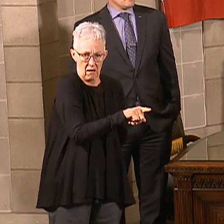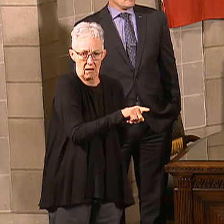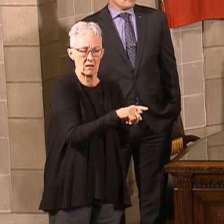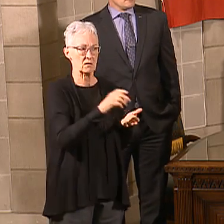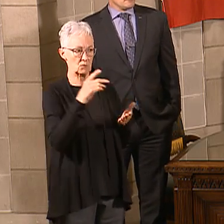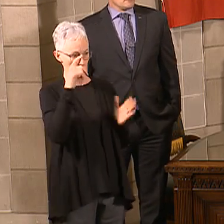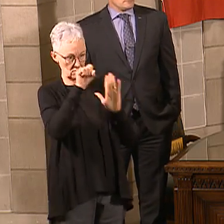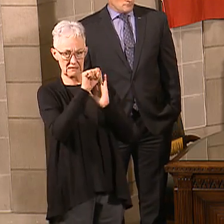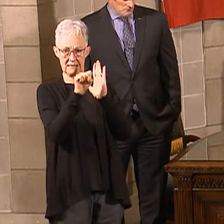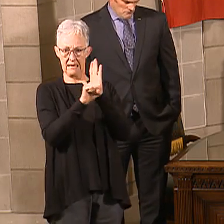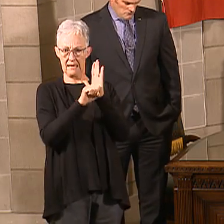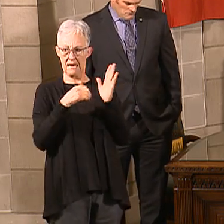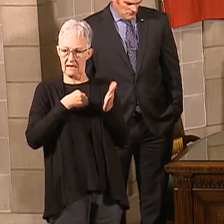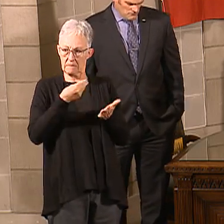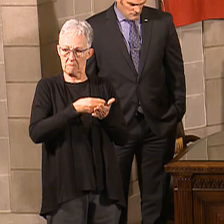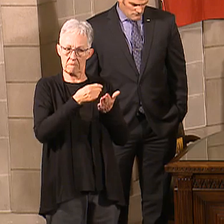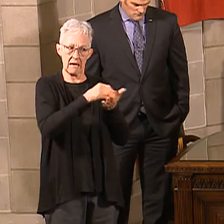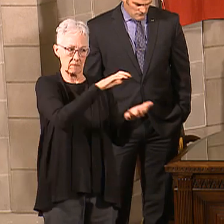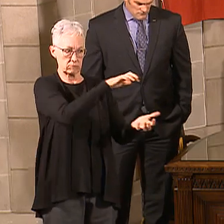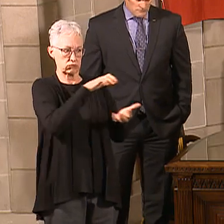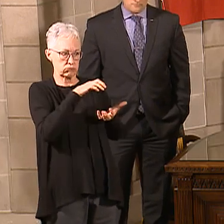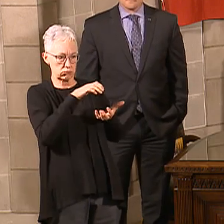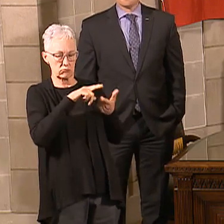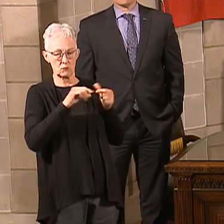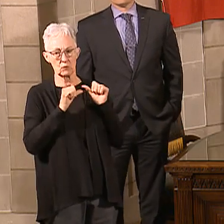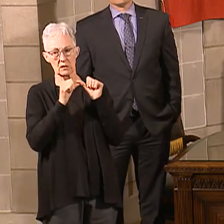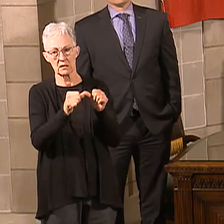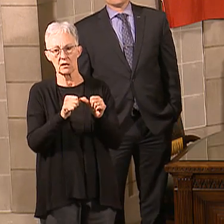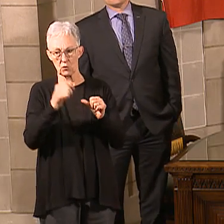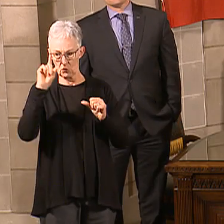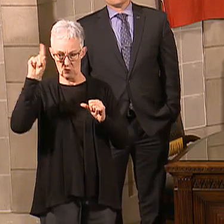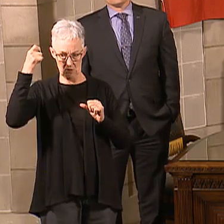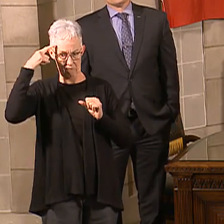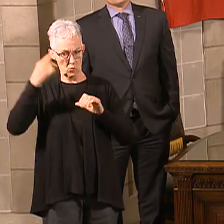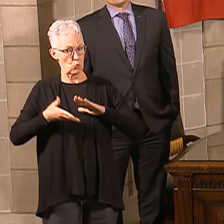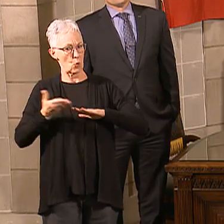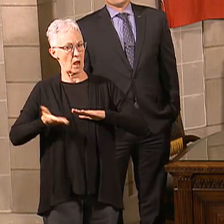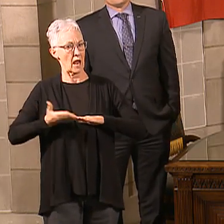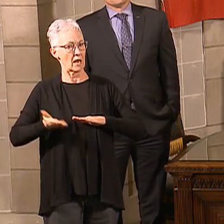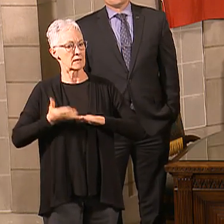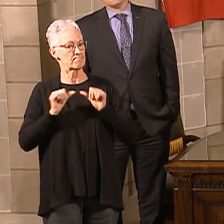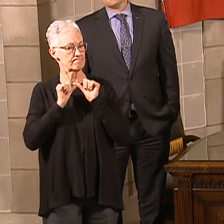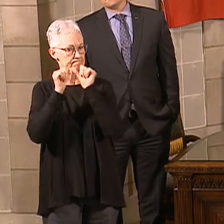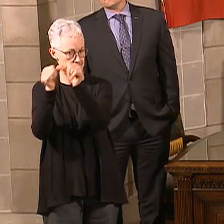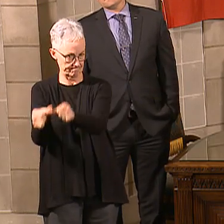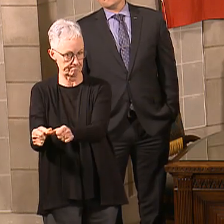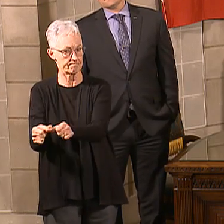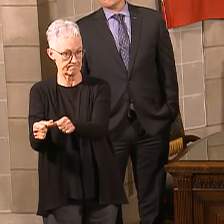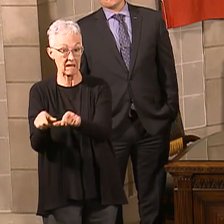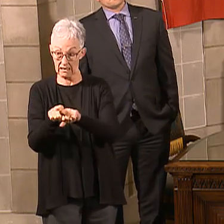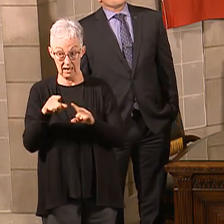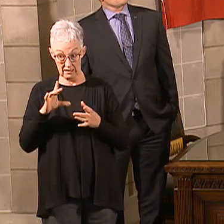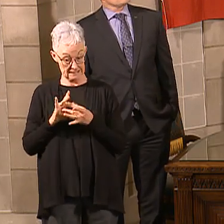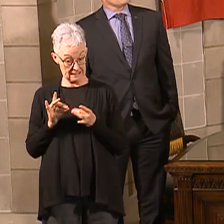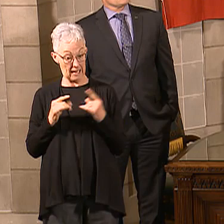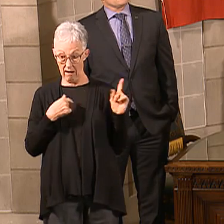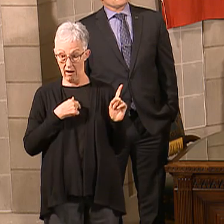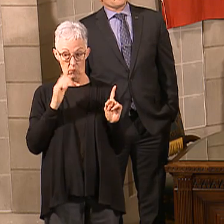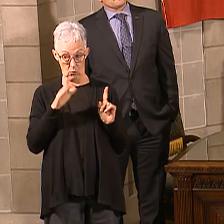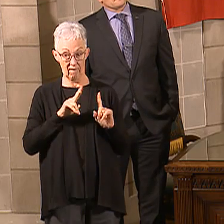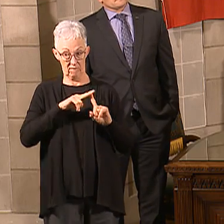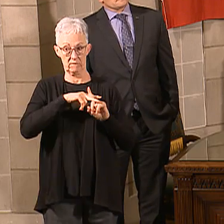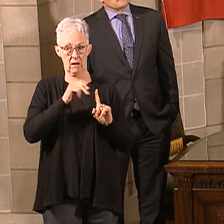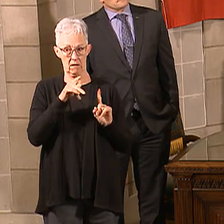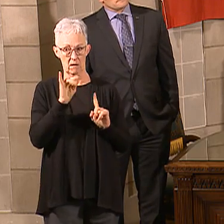to continue to run our operations here at the state of Nebraska. So please, I'm going to file by April 15th. I encourage others to file by